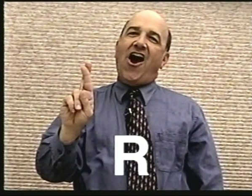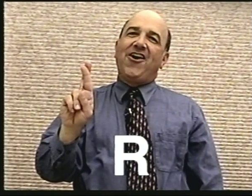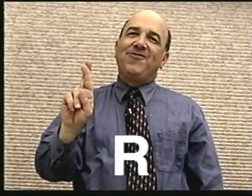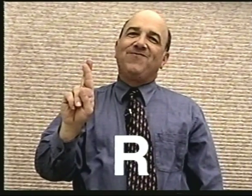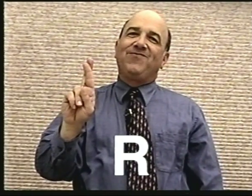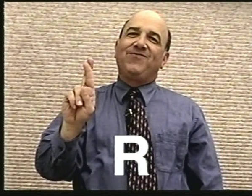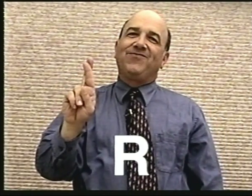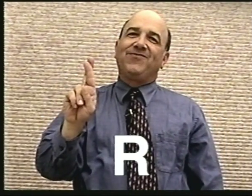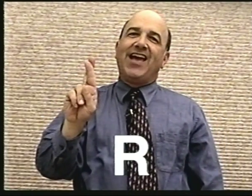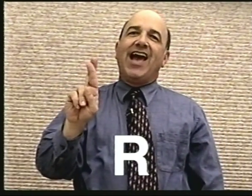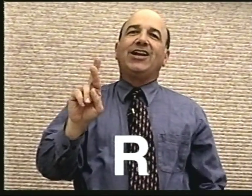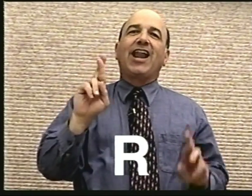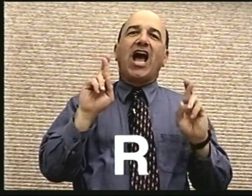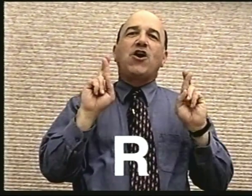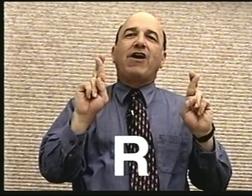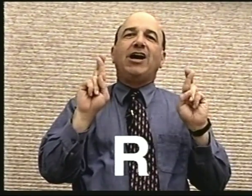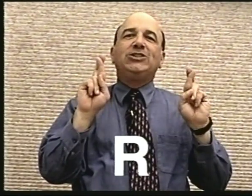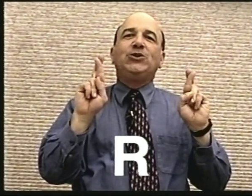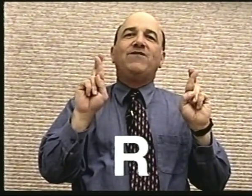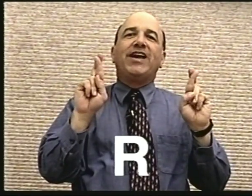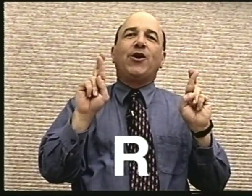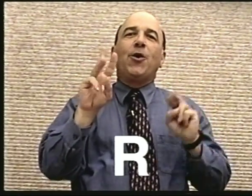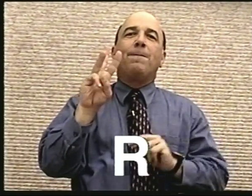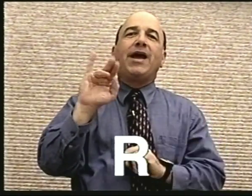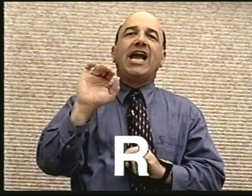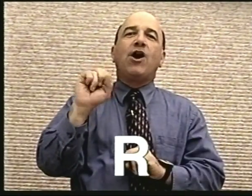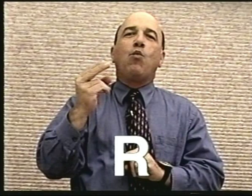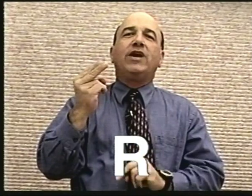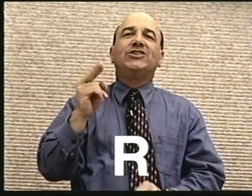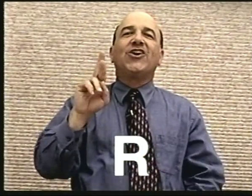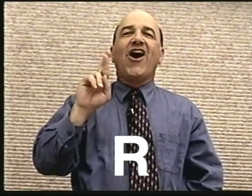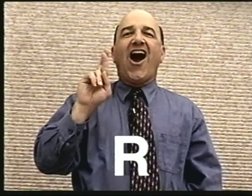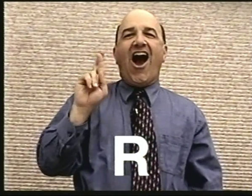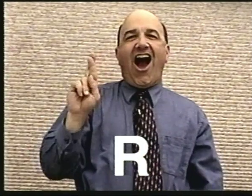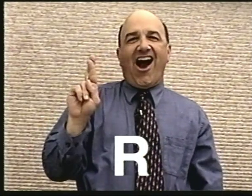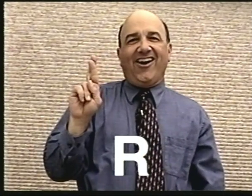R, it's like crossing your finger making a wish. R,